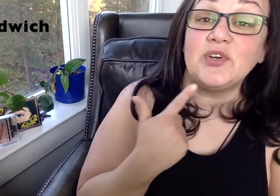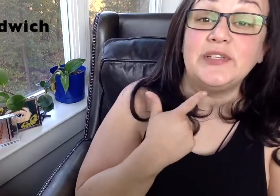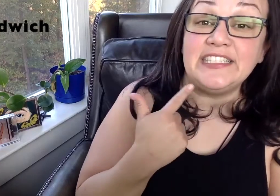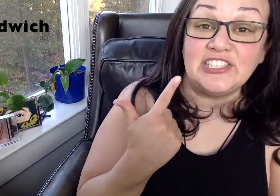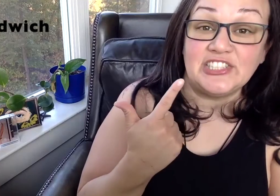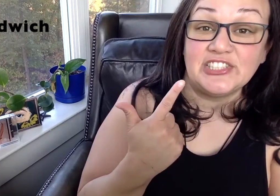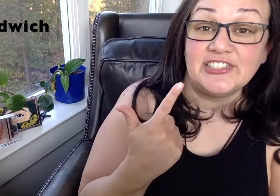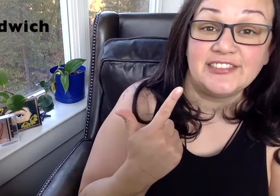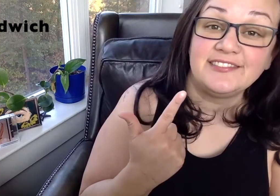Sandwich,